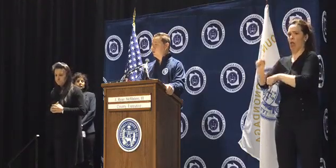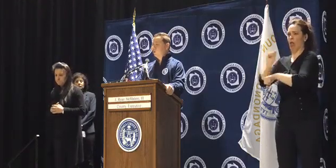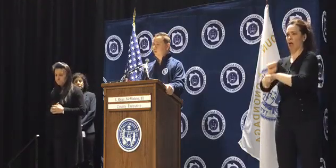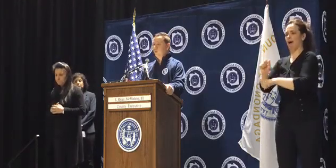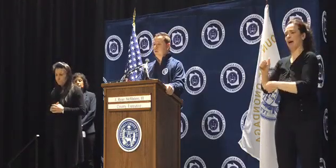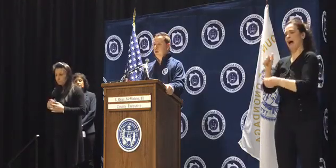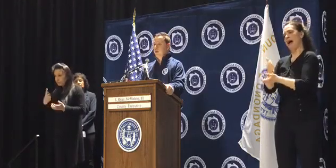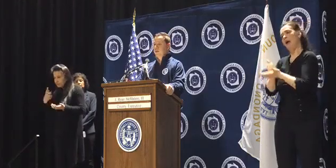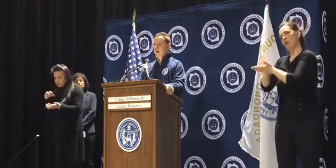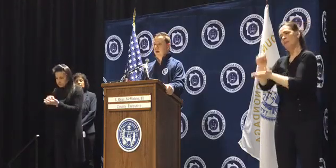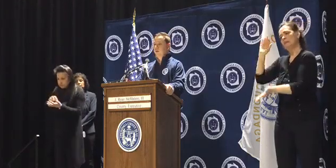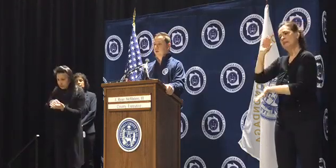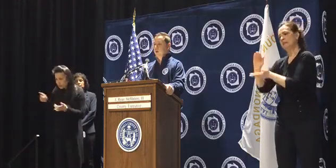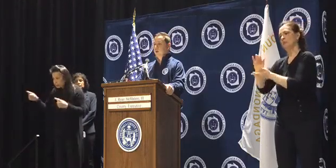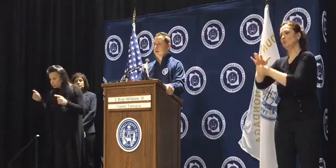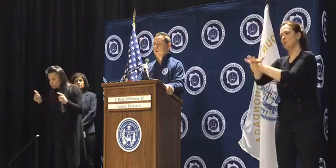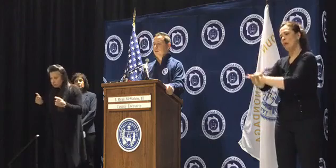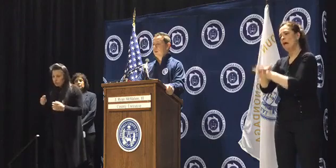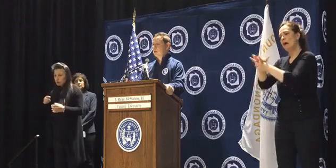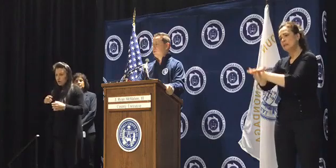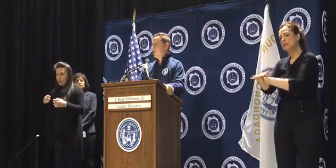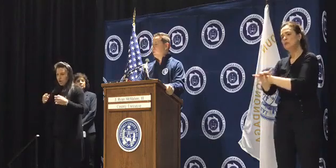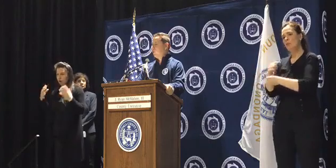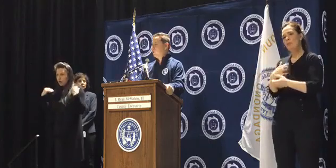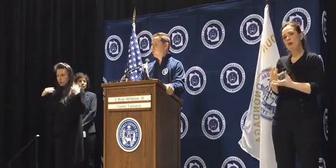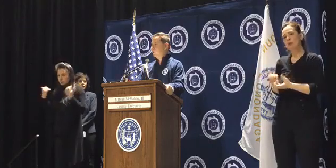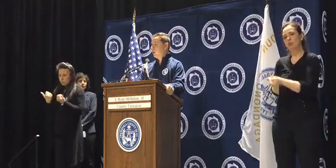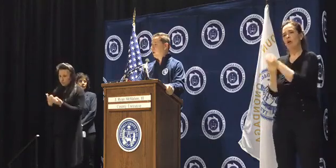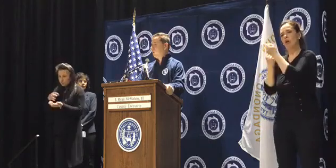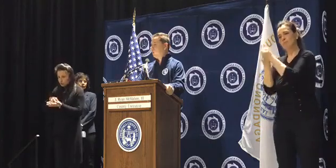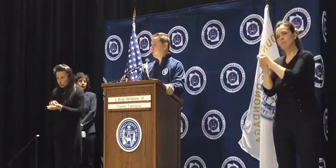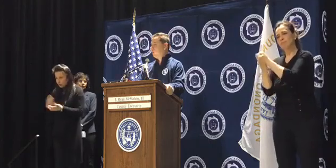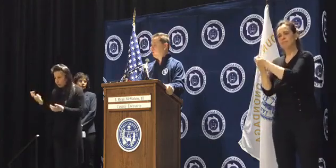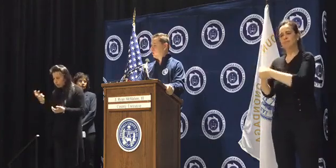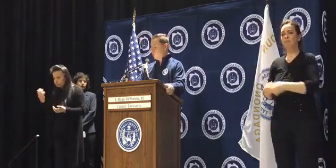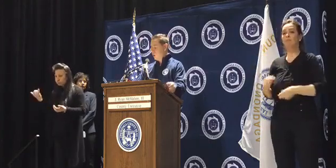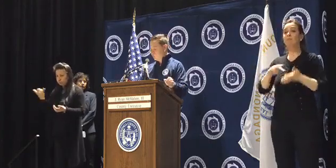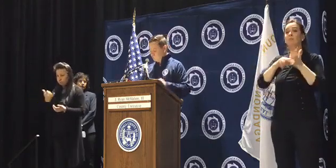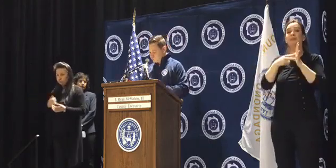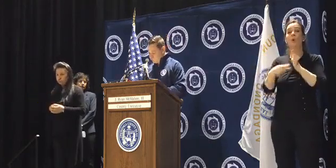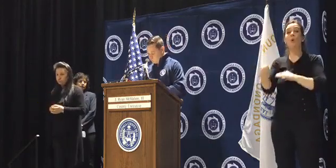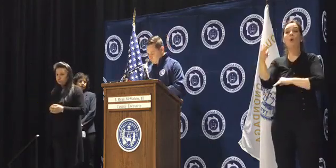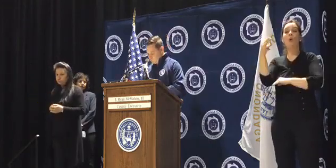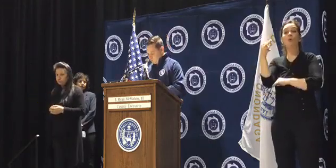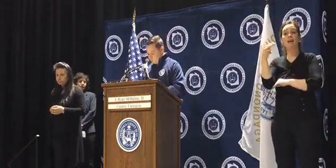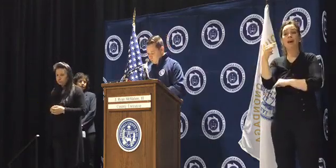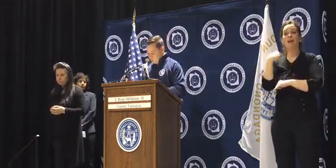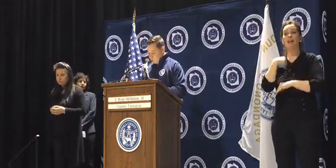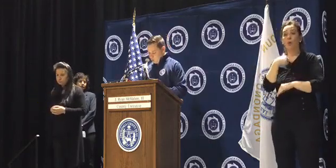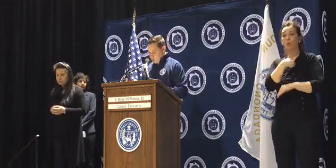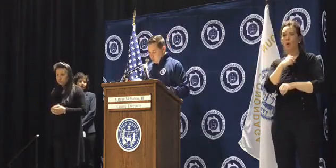partnering with different hotels to have hotel stays available for some of our healthcare workers as well.